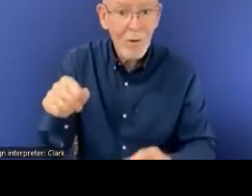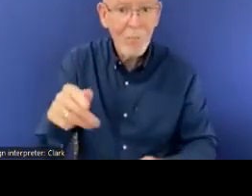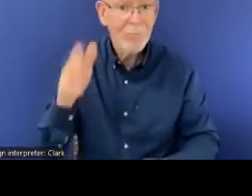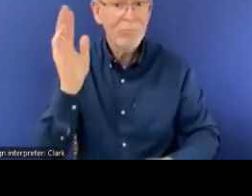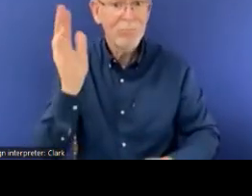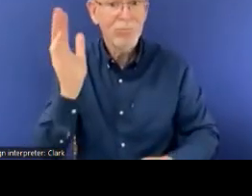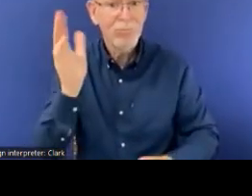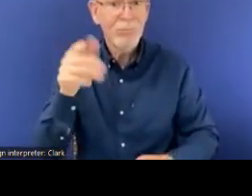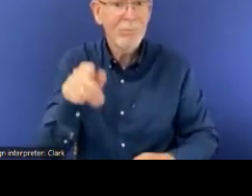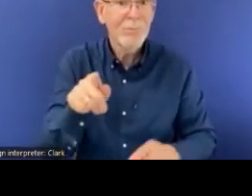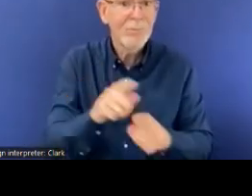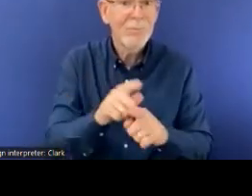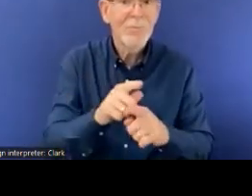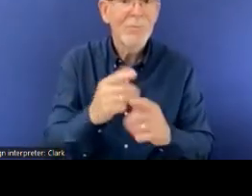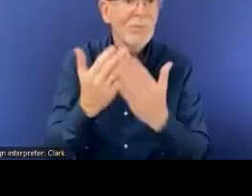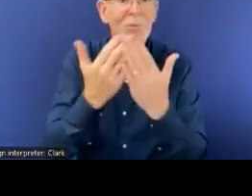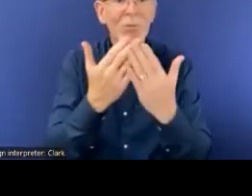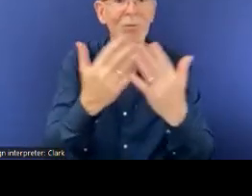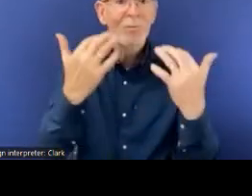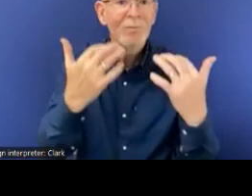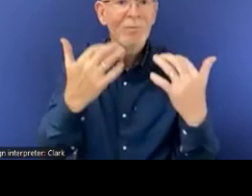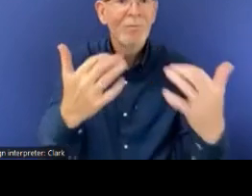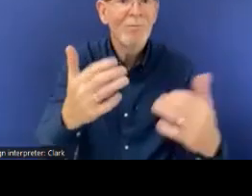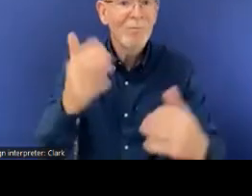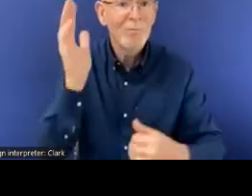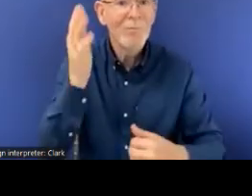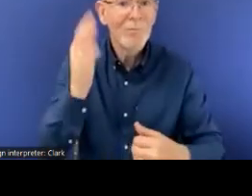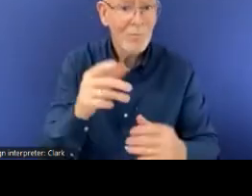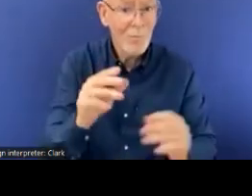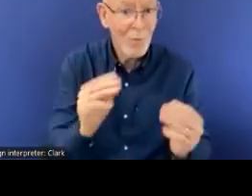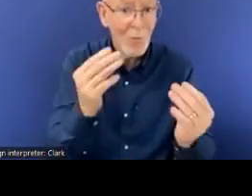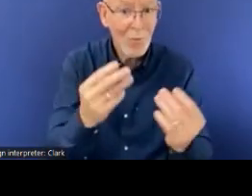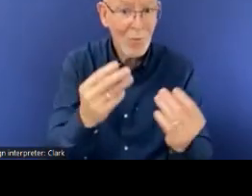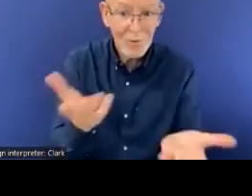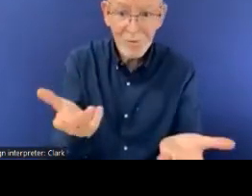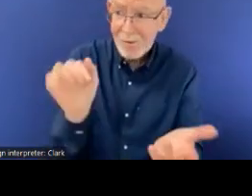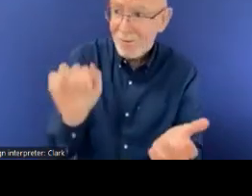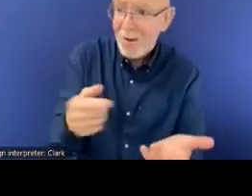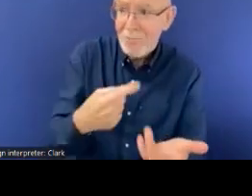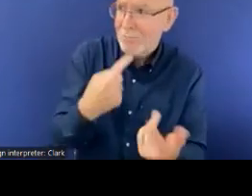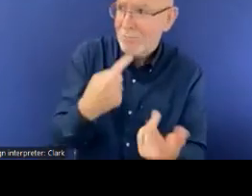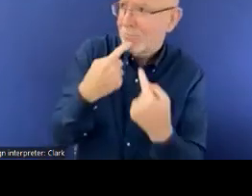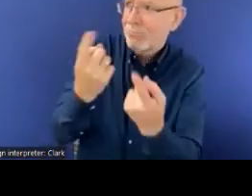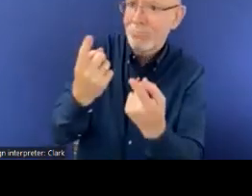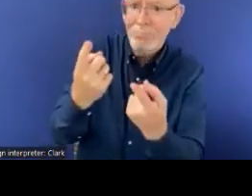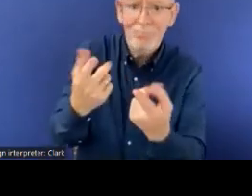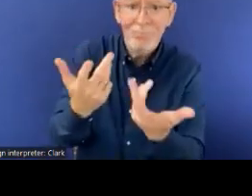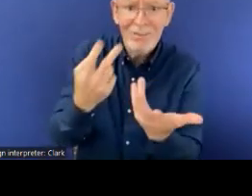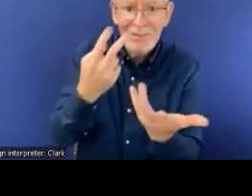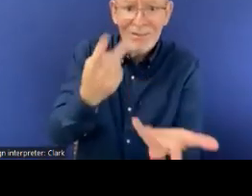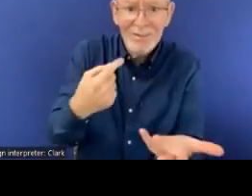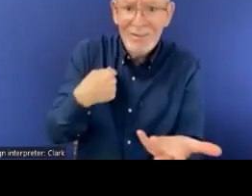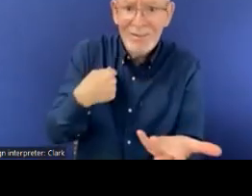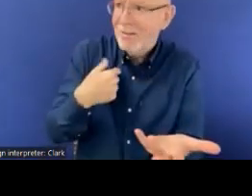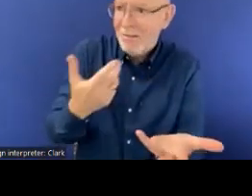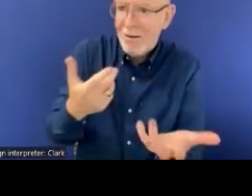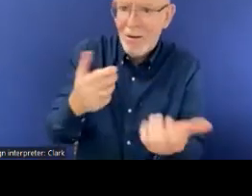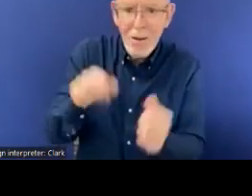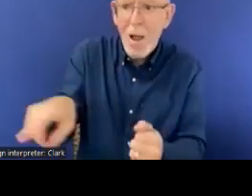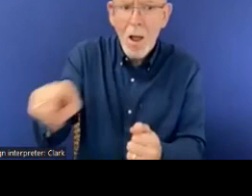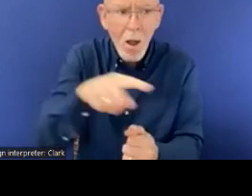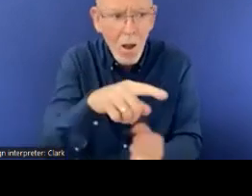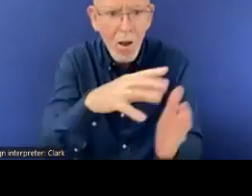to join us at the table, other stakeholders, so we stop preaching to each other. Who should that be?